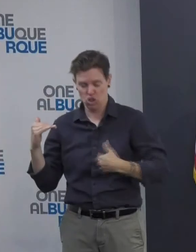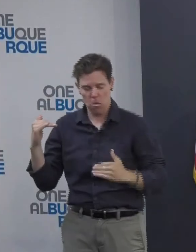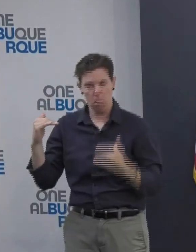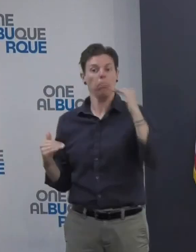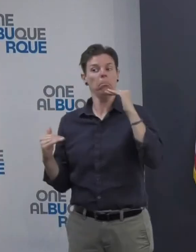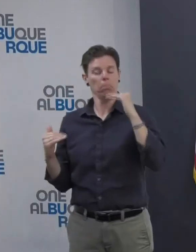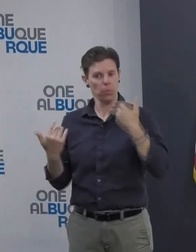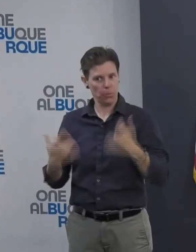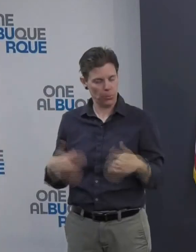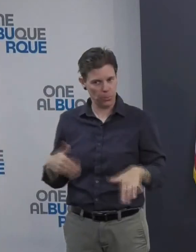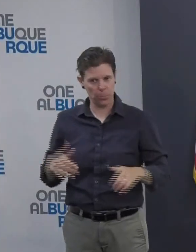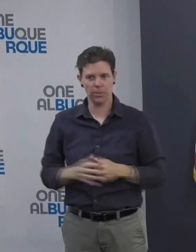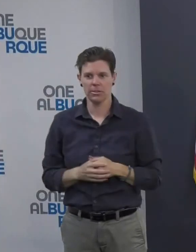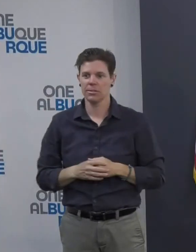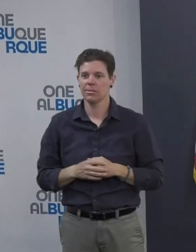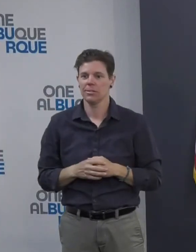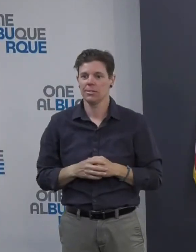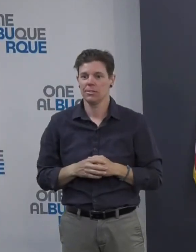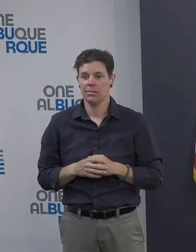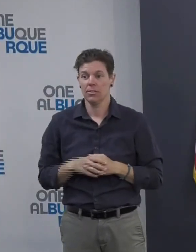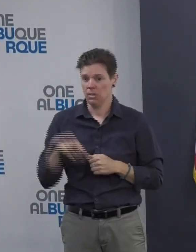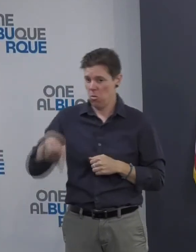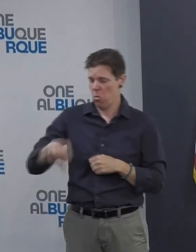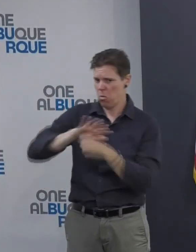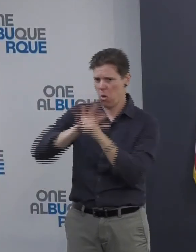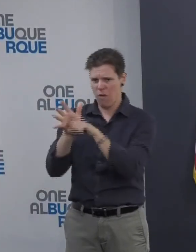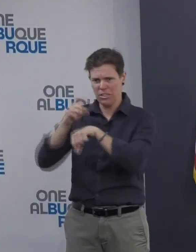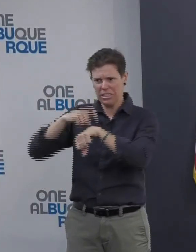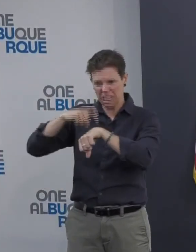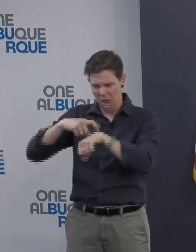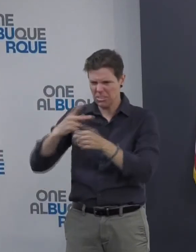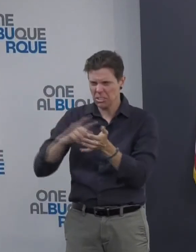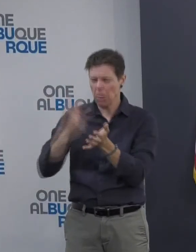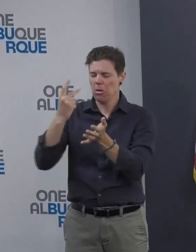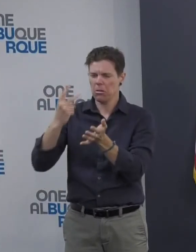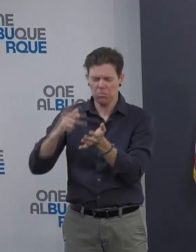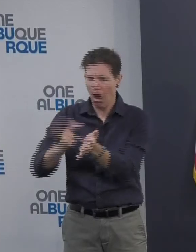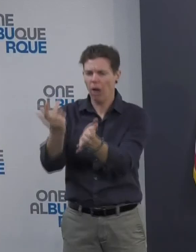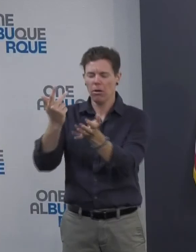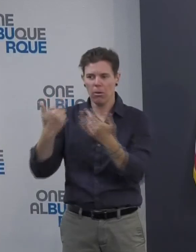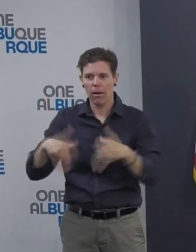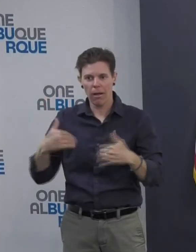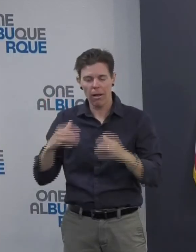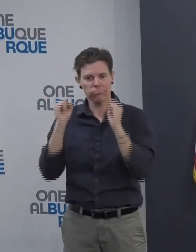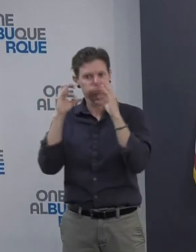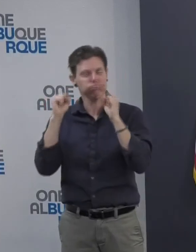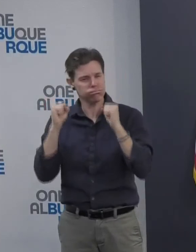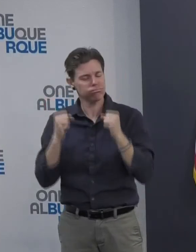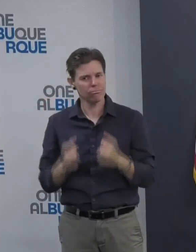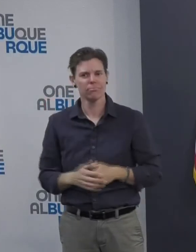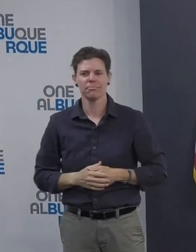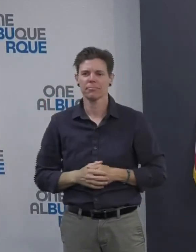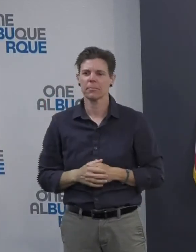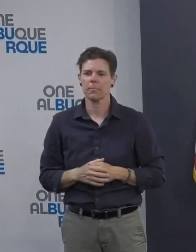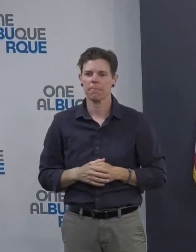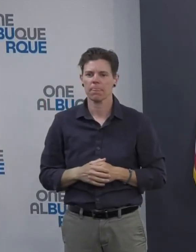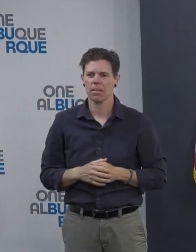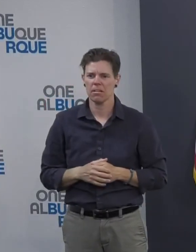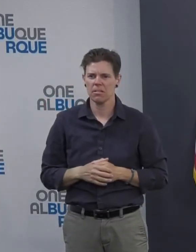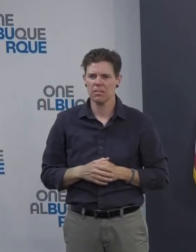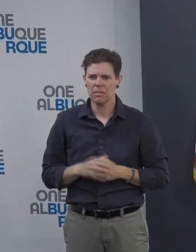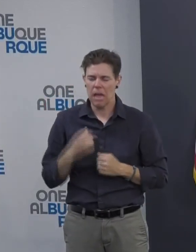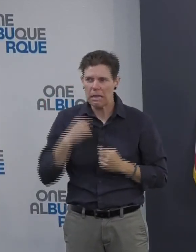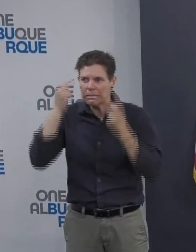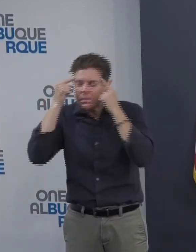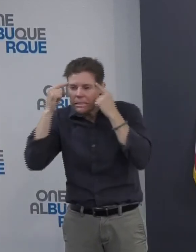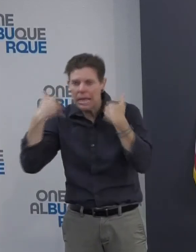COVID crisis. Our numbers have doubled and have tripled, and so we've had to think out of the box. We're